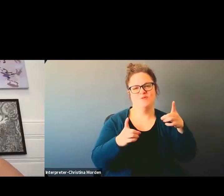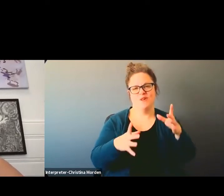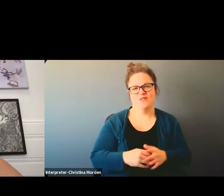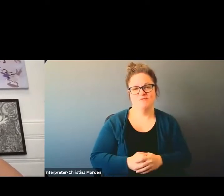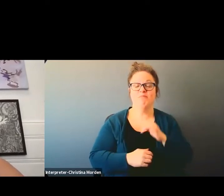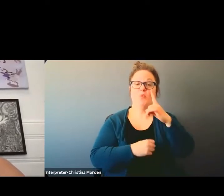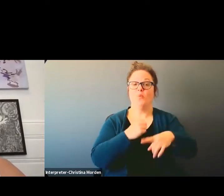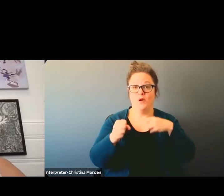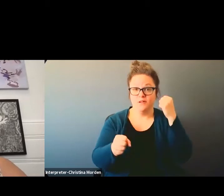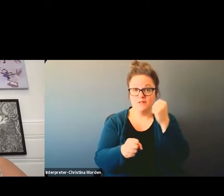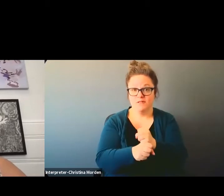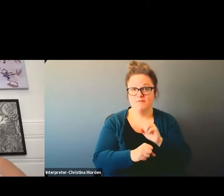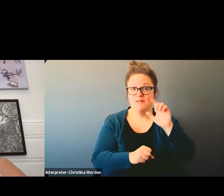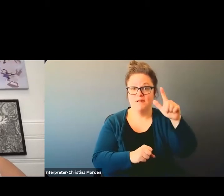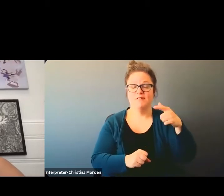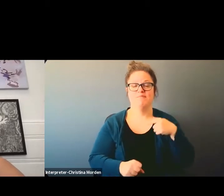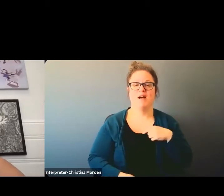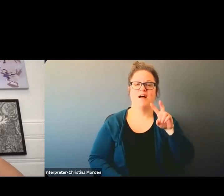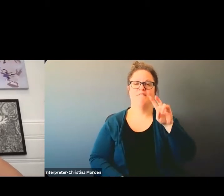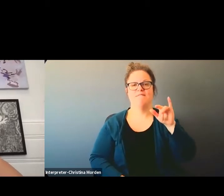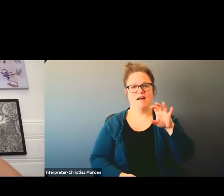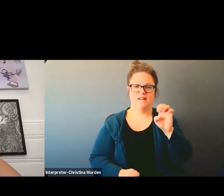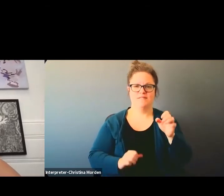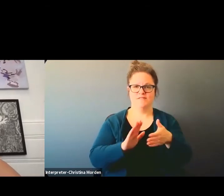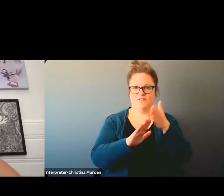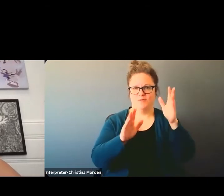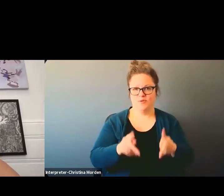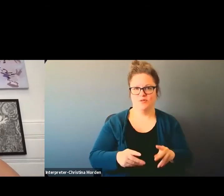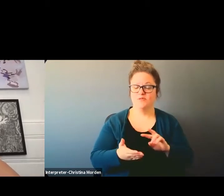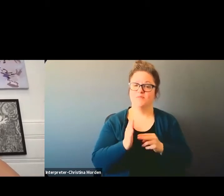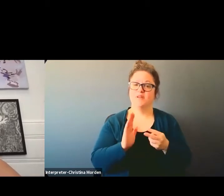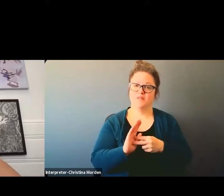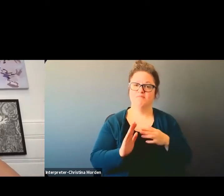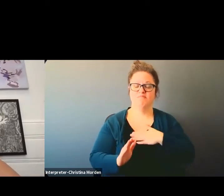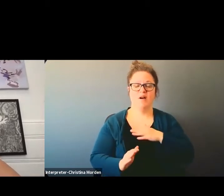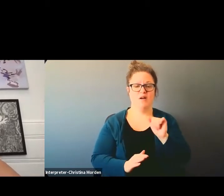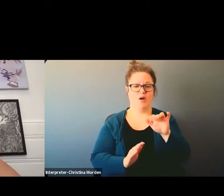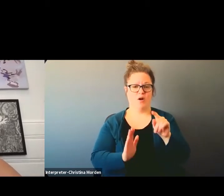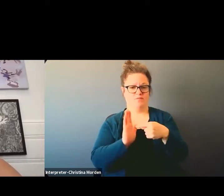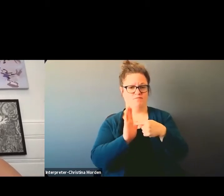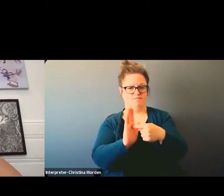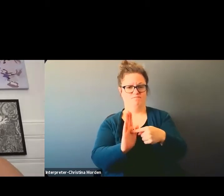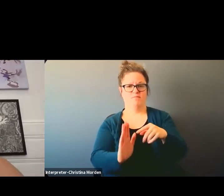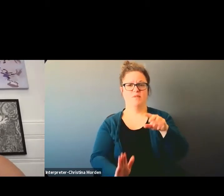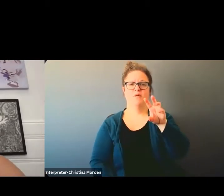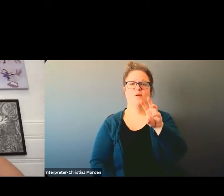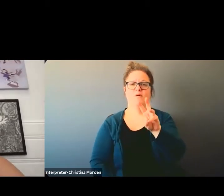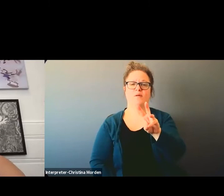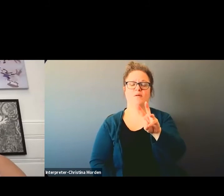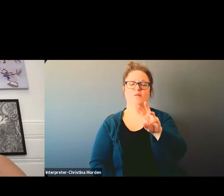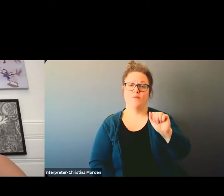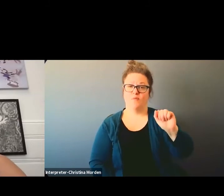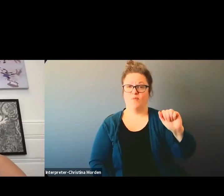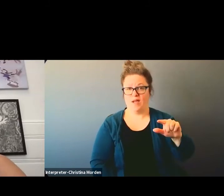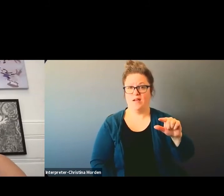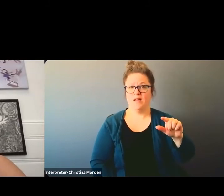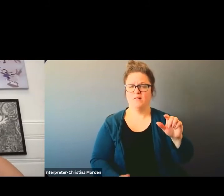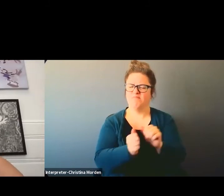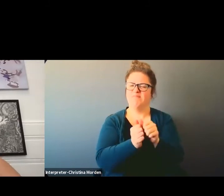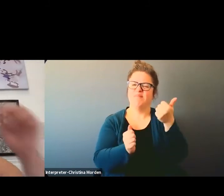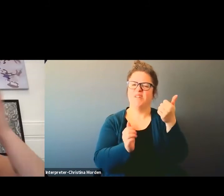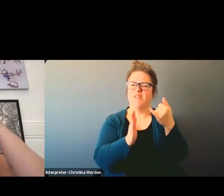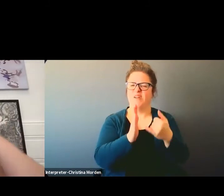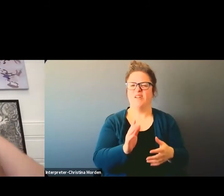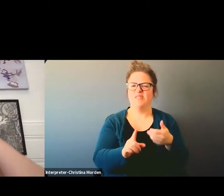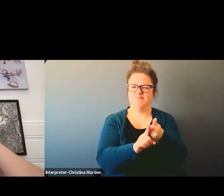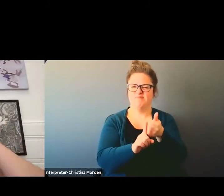chair. So this led me to have my artwork as part of a juried exhibition at the Winnipeg Art Gallery with other artists with disabilities,